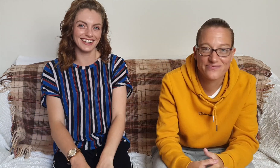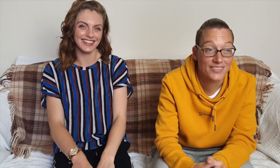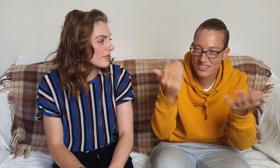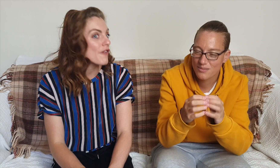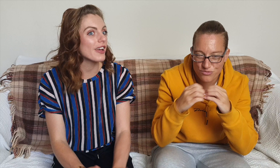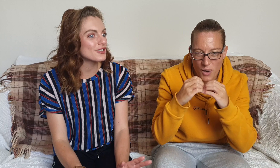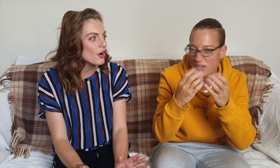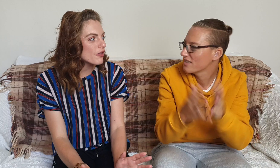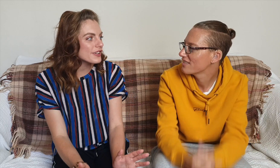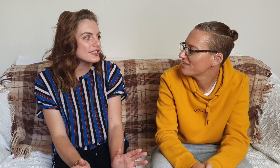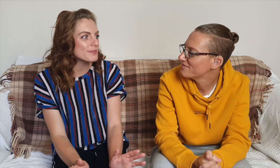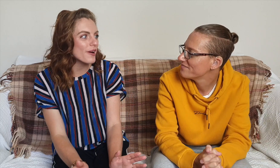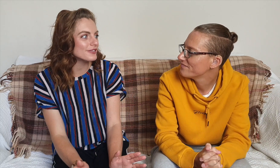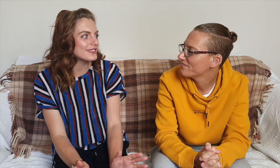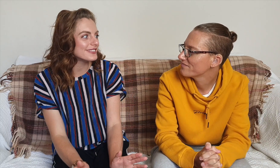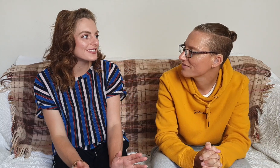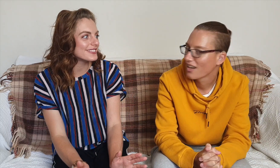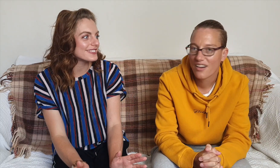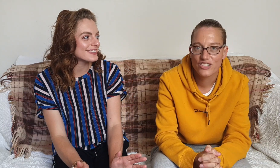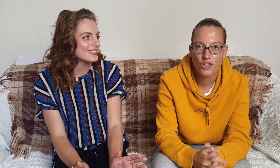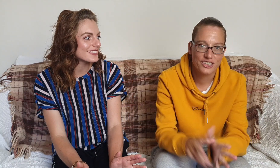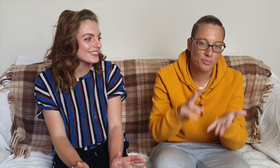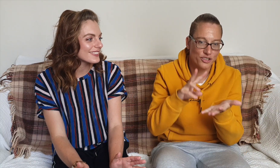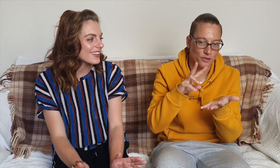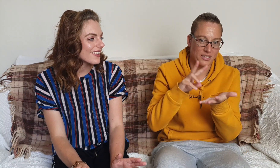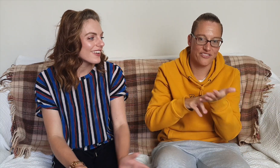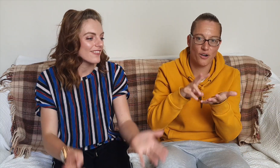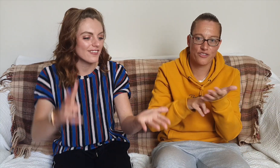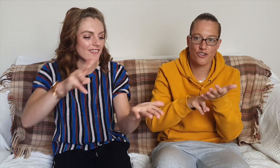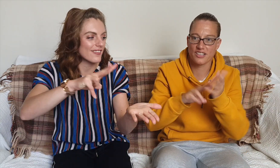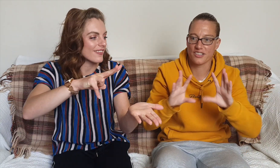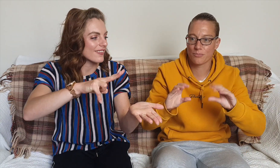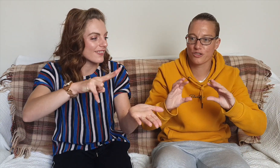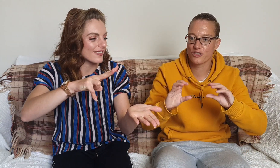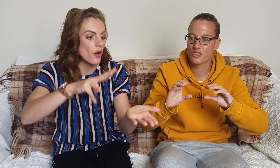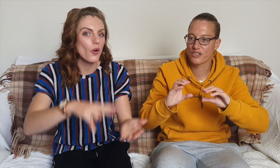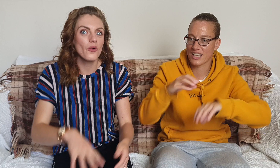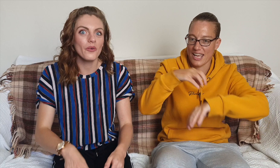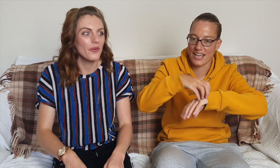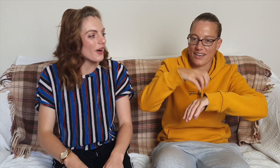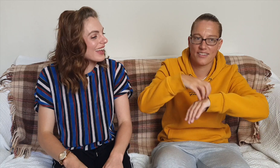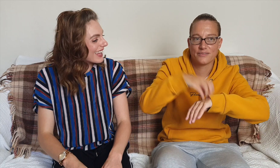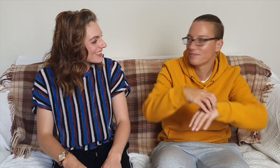Biscuit. Victoria sponge. Victorian sponge will be Victorian sponge. Oh, I like